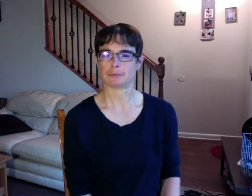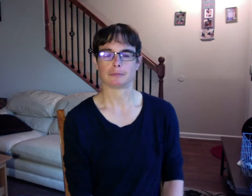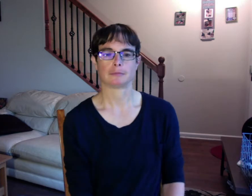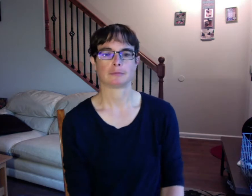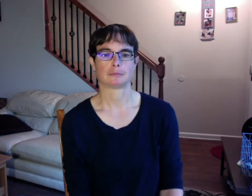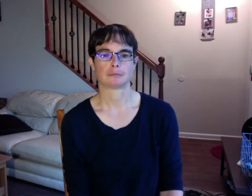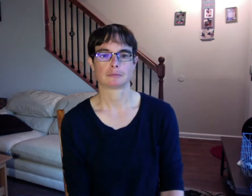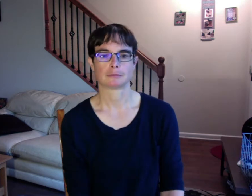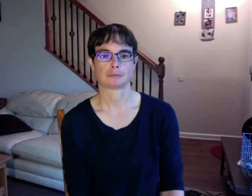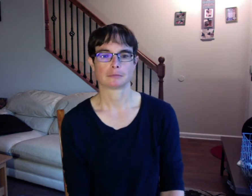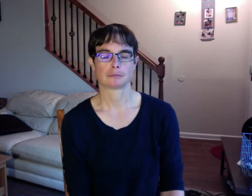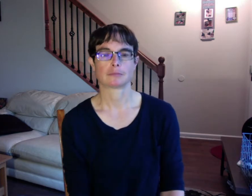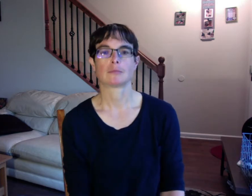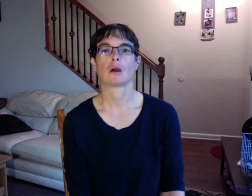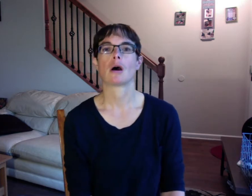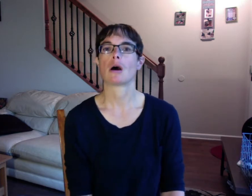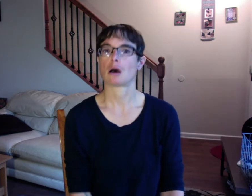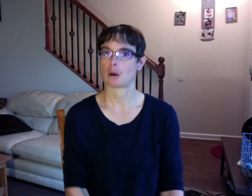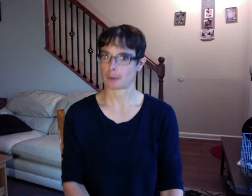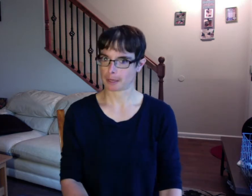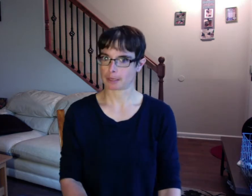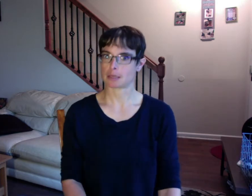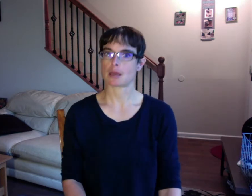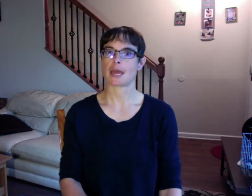So 8 squared is what?